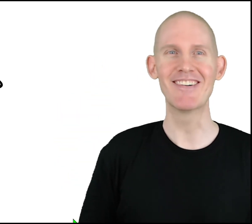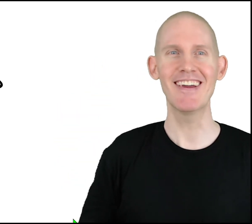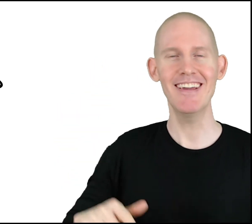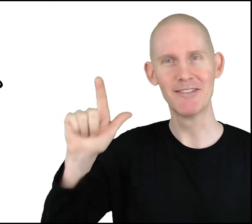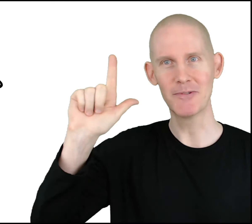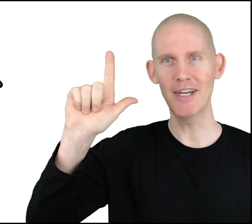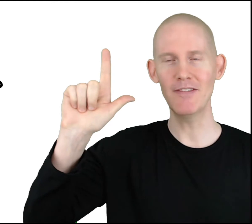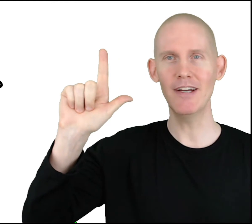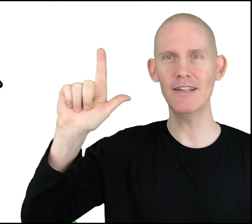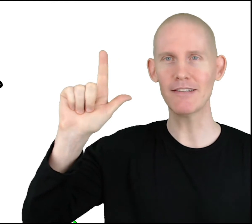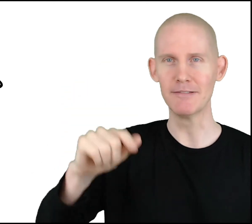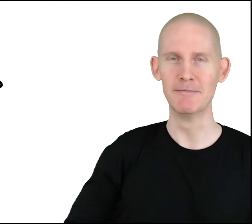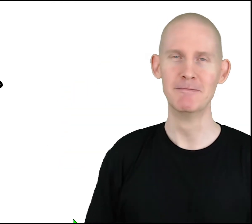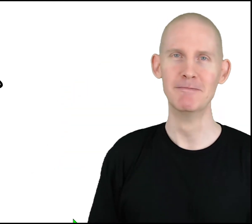Okay, we have L.